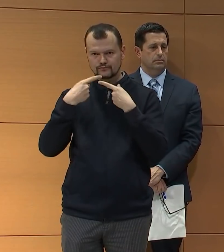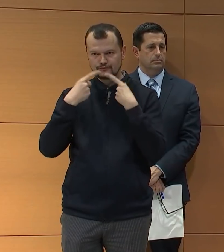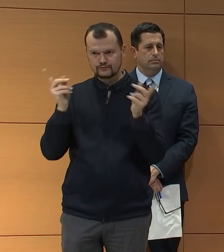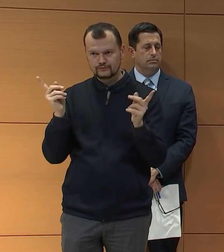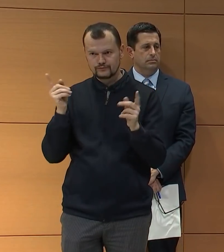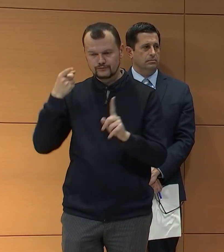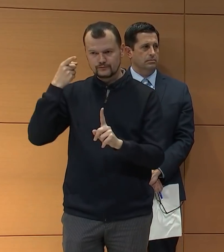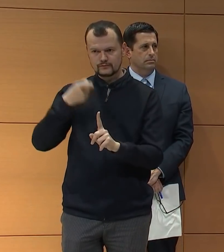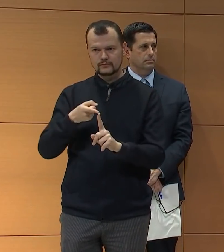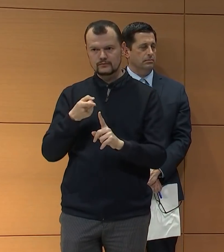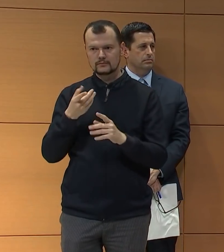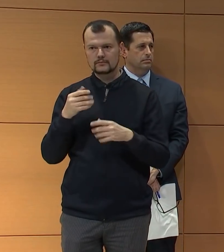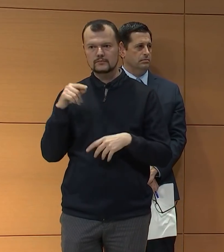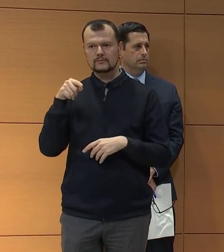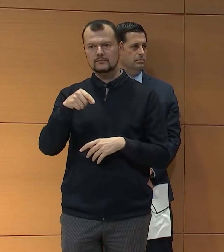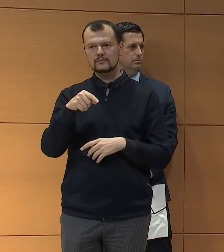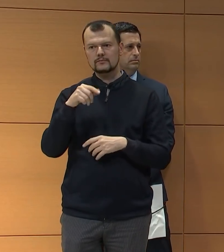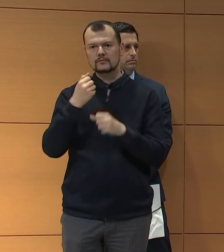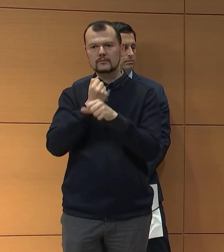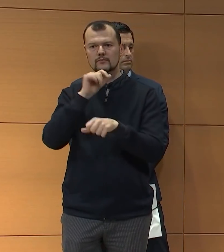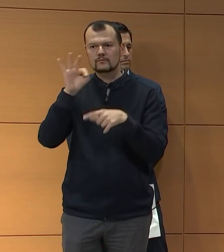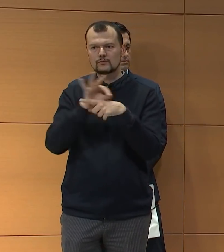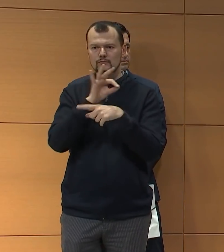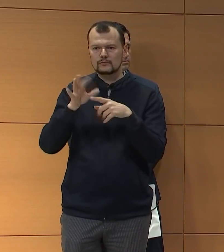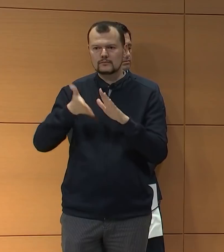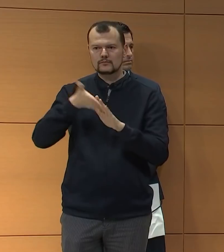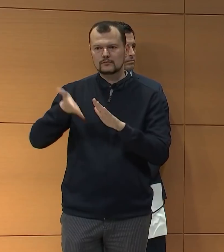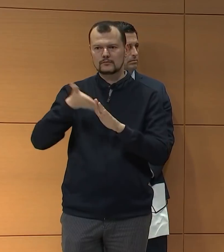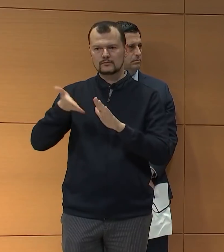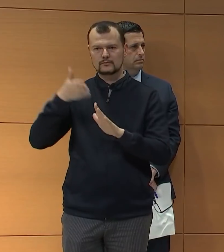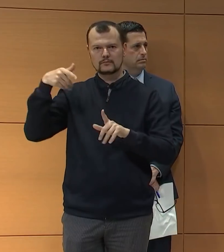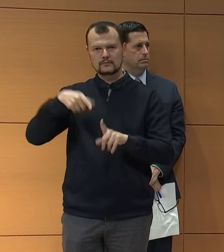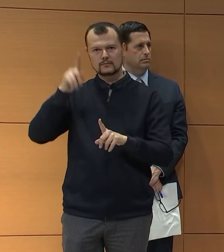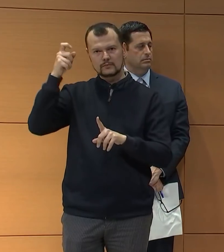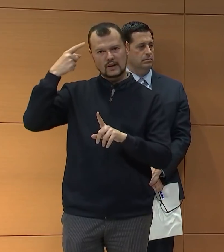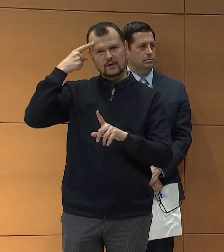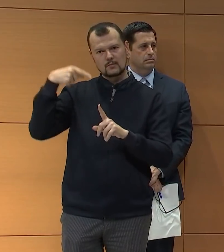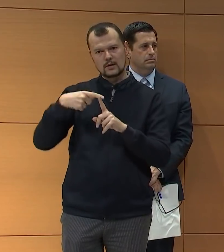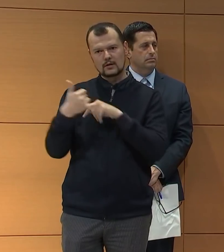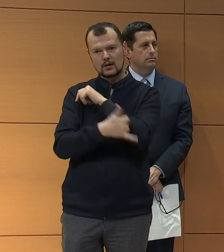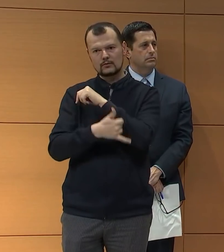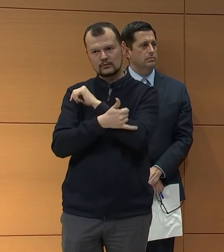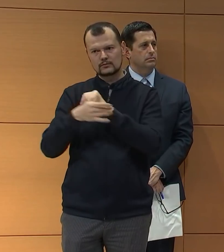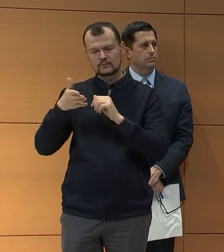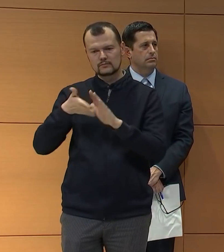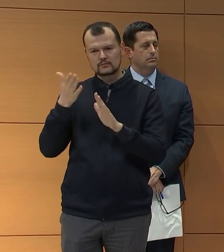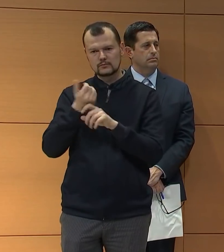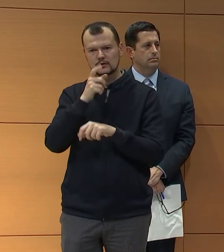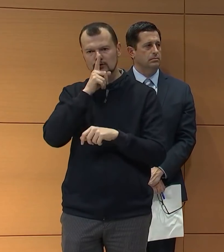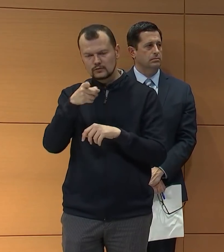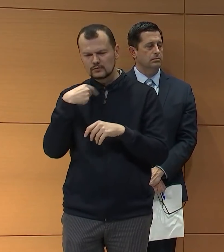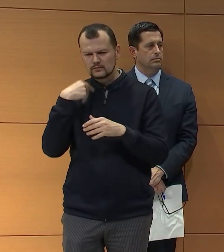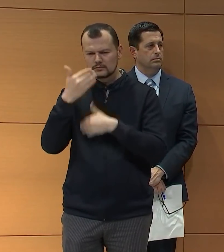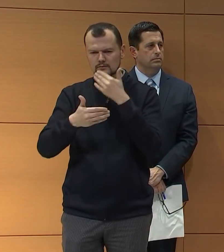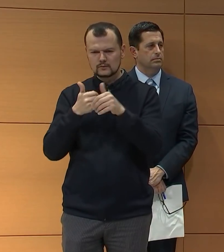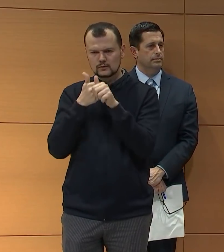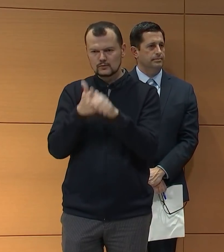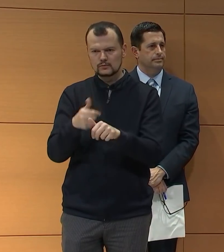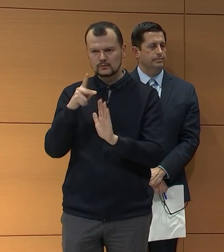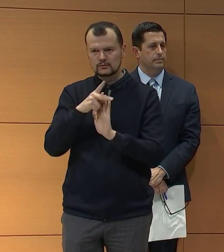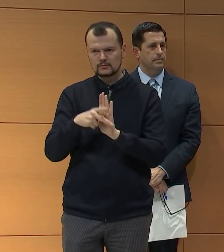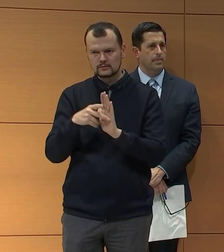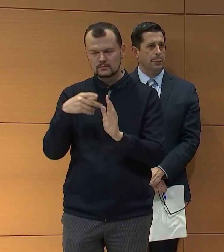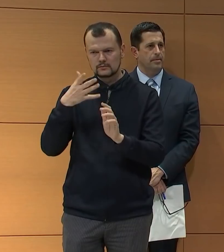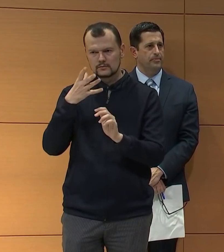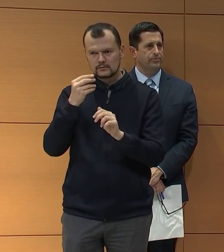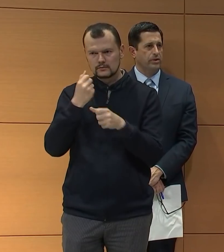continue. Those agency heads have been encouraged to work with employees within their department to determine